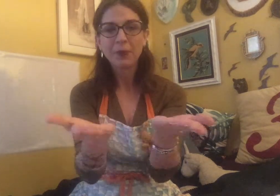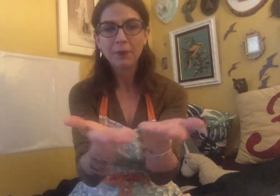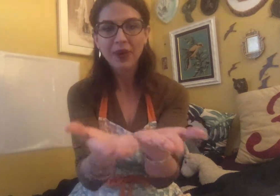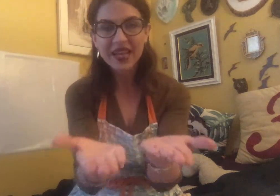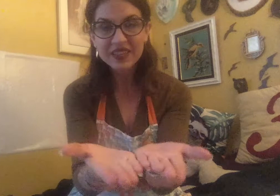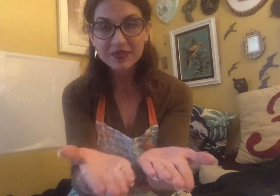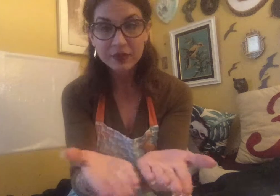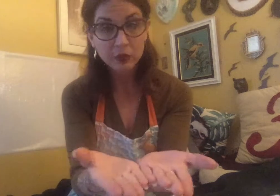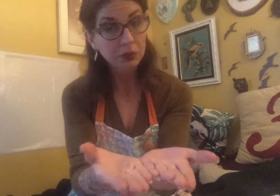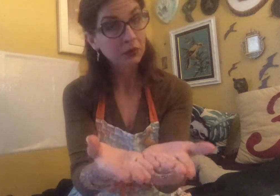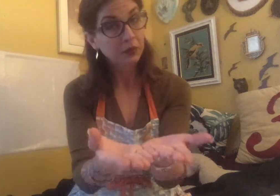Mice.